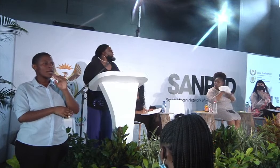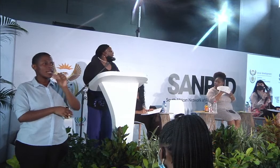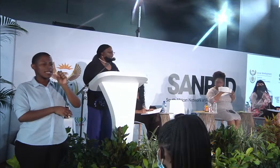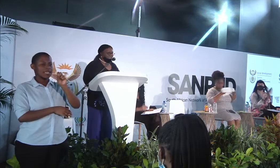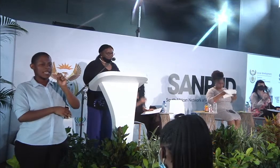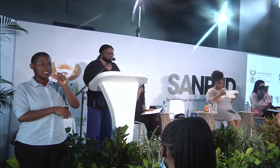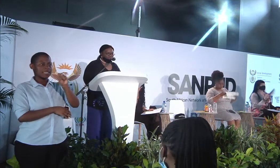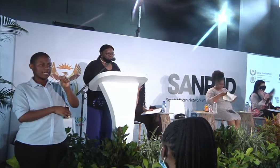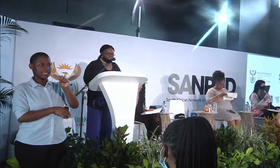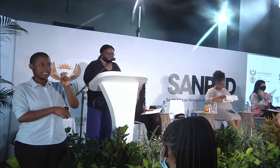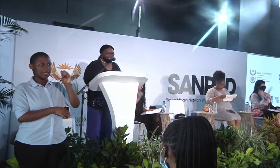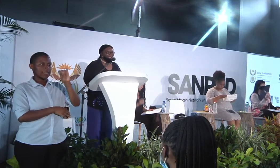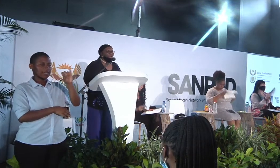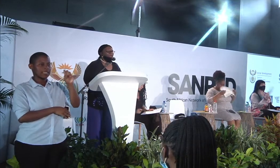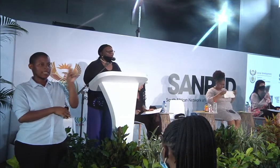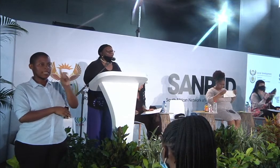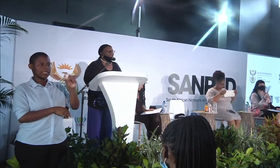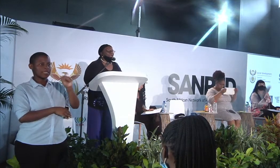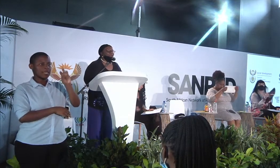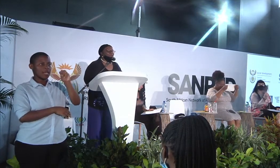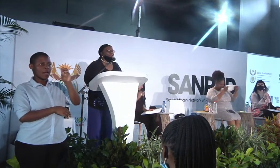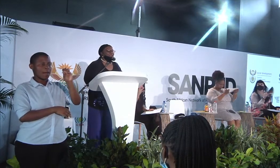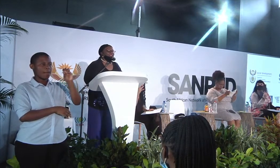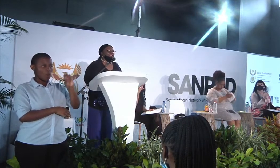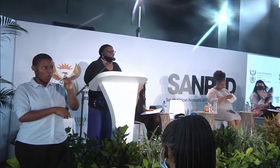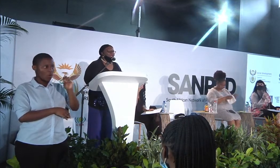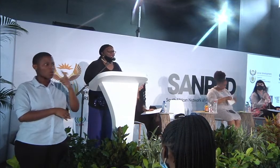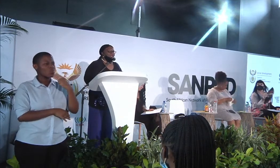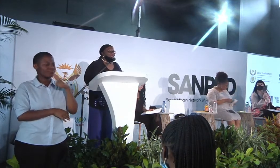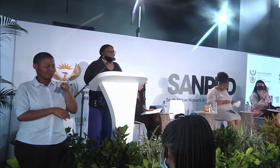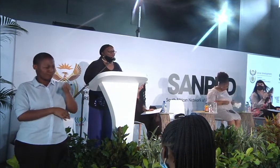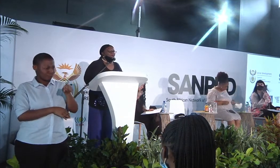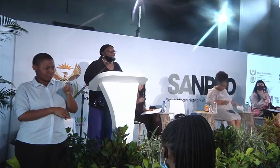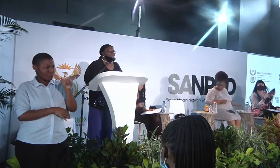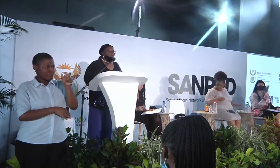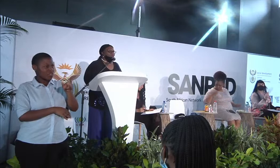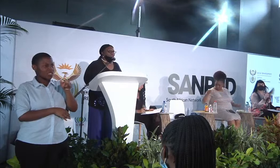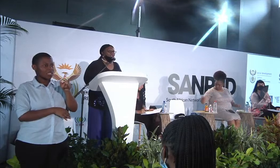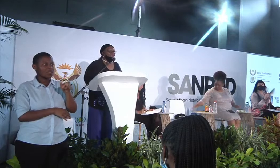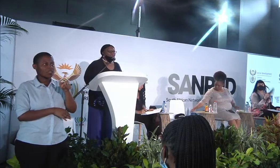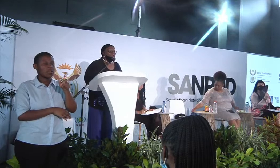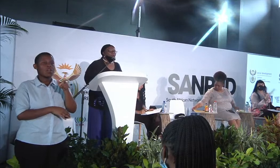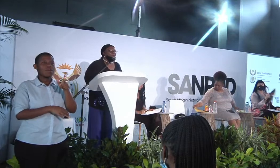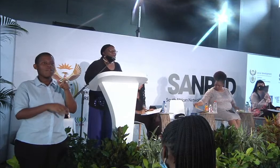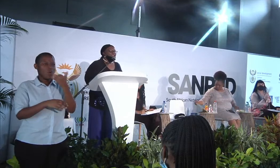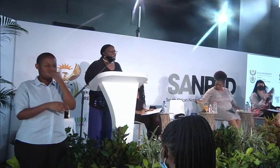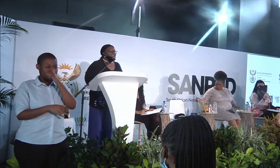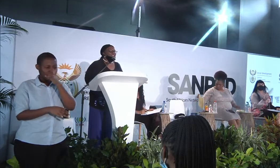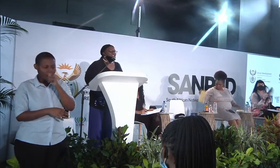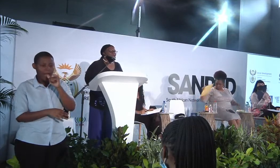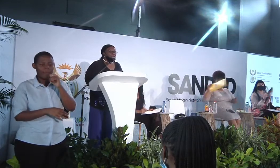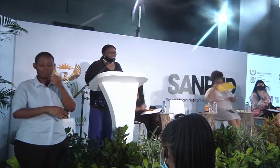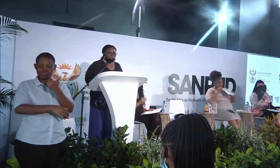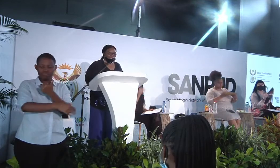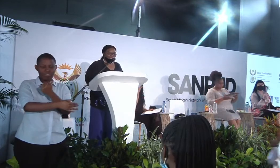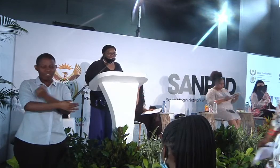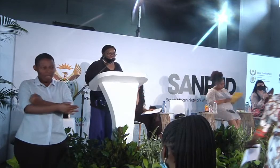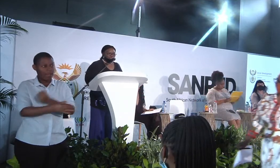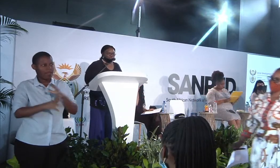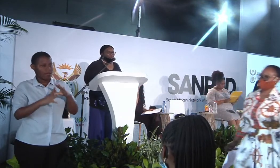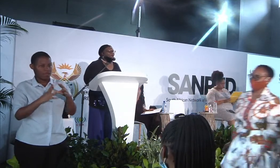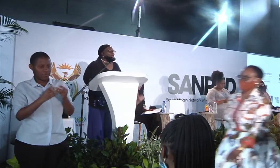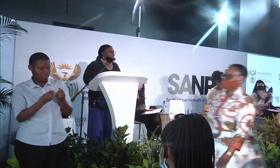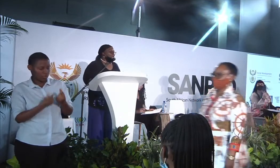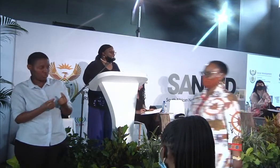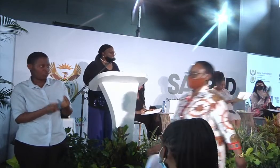Chief Director for Social Crimes and Families in the Department of Social Development at National,